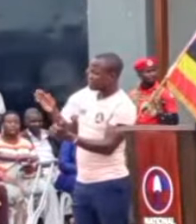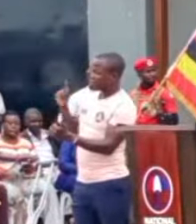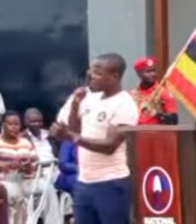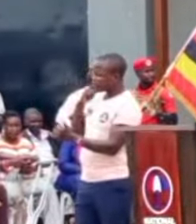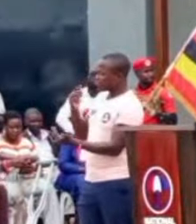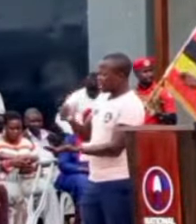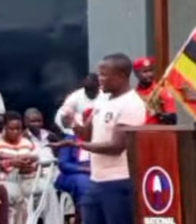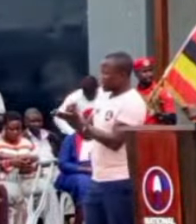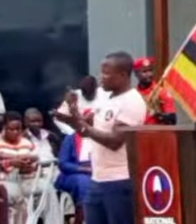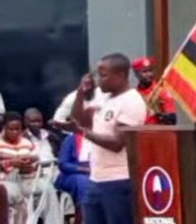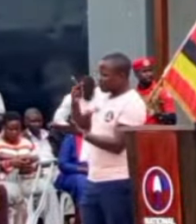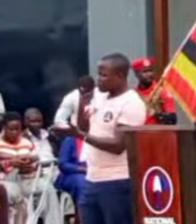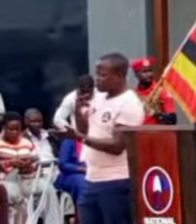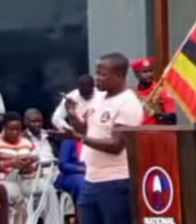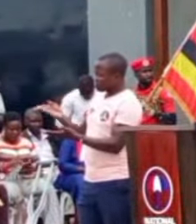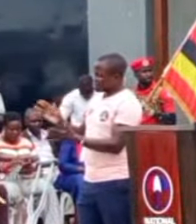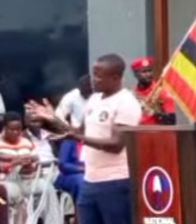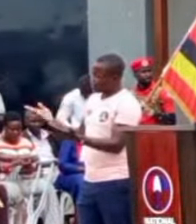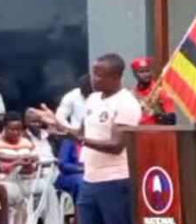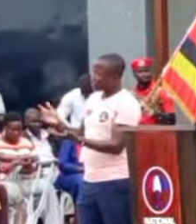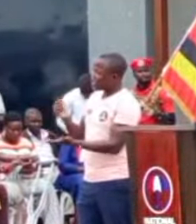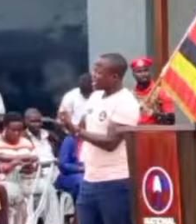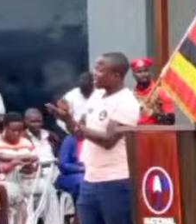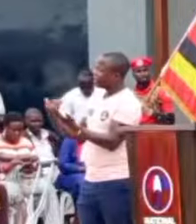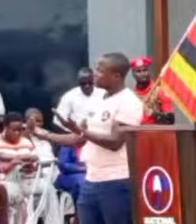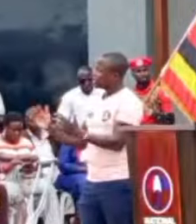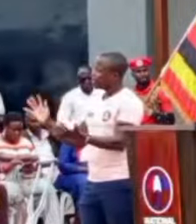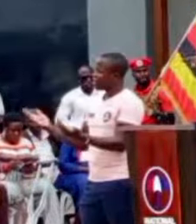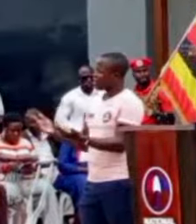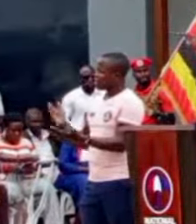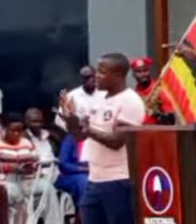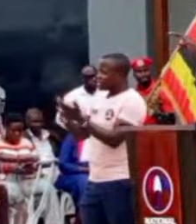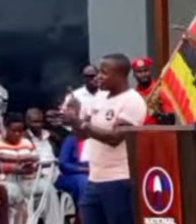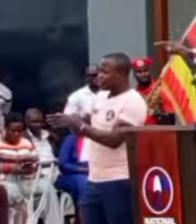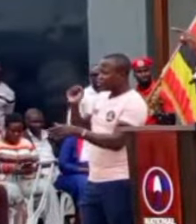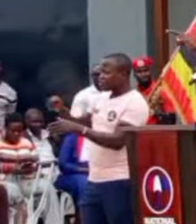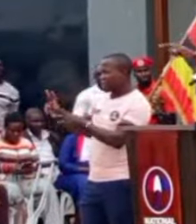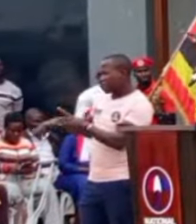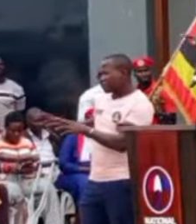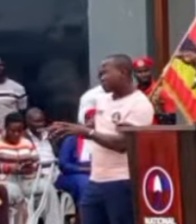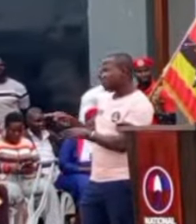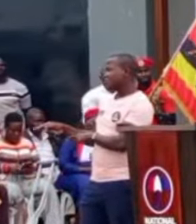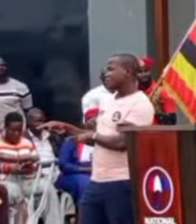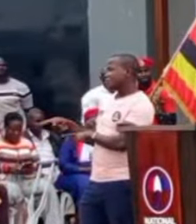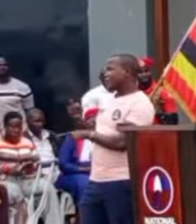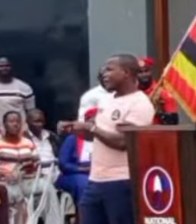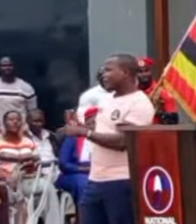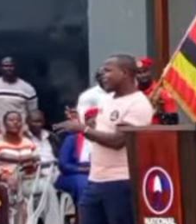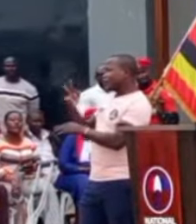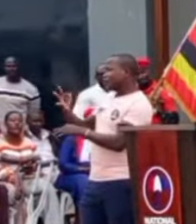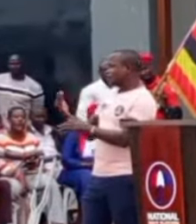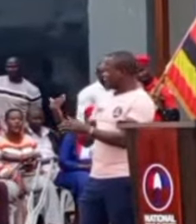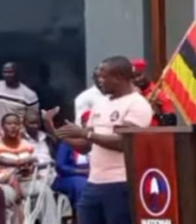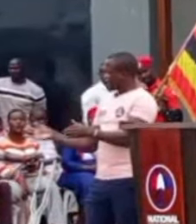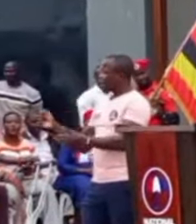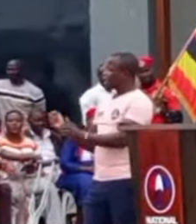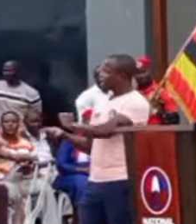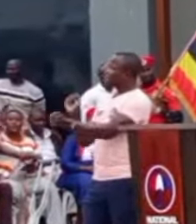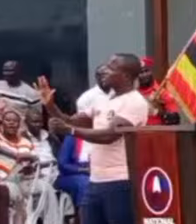omwana oyo gw'oyinza okuba omuyita mugogge oba omuyita mungu oba omuyita ki naye omwana ayinza okuba yagenda okukyusa famire yammwe